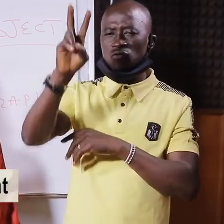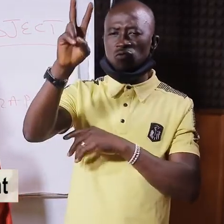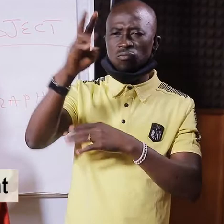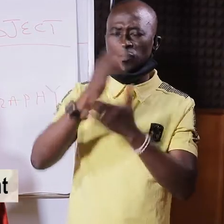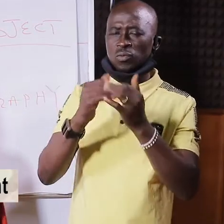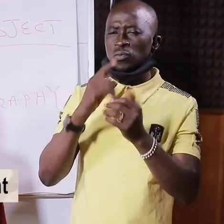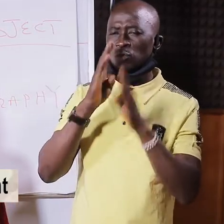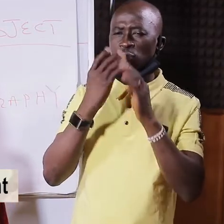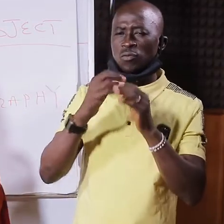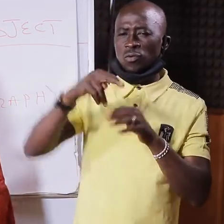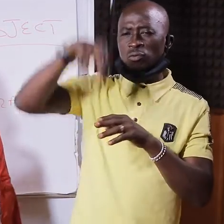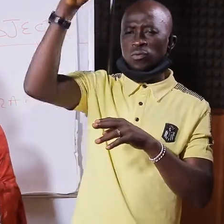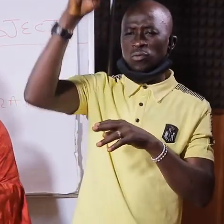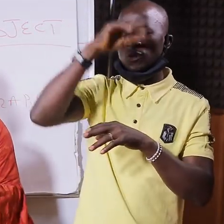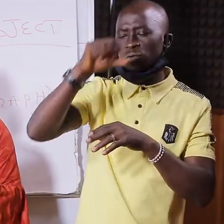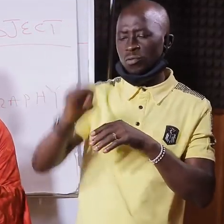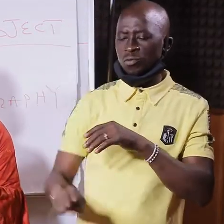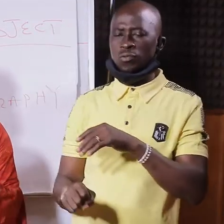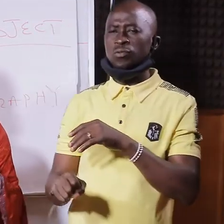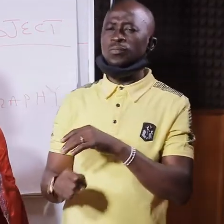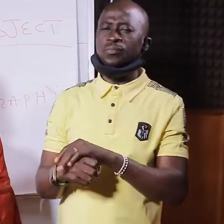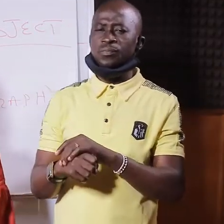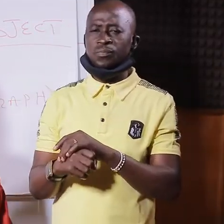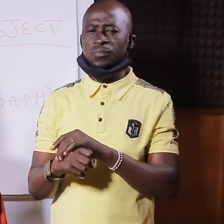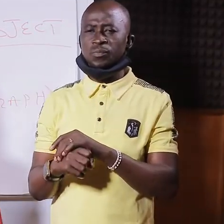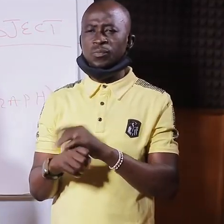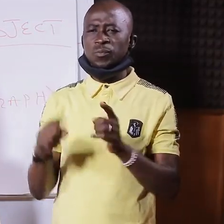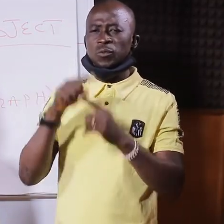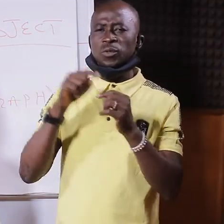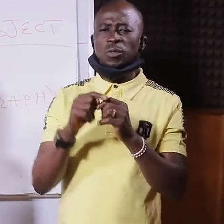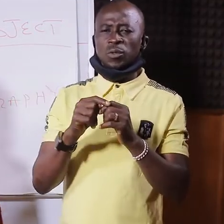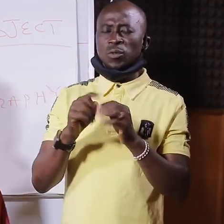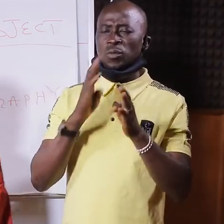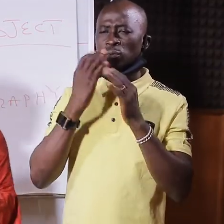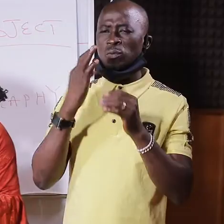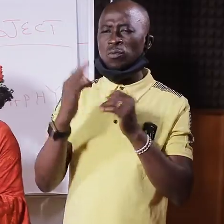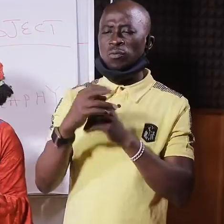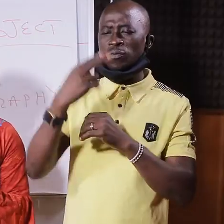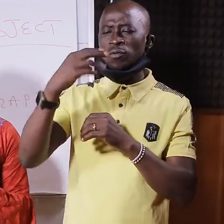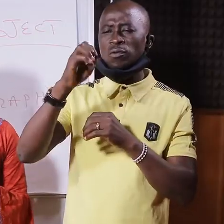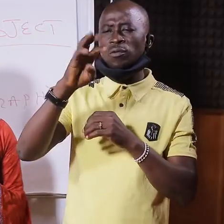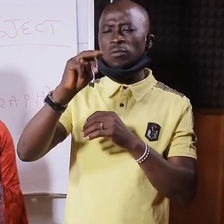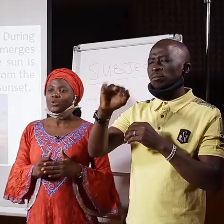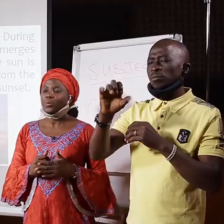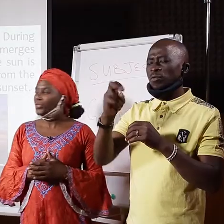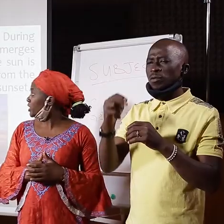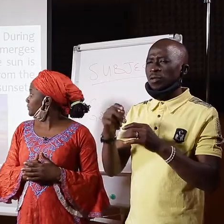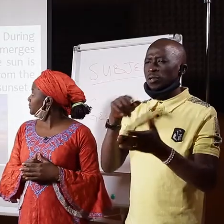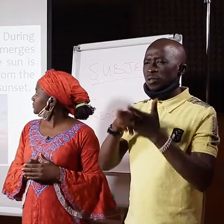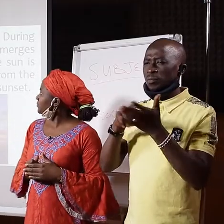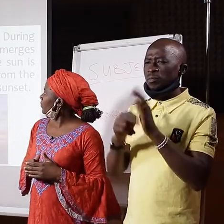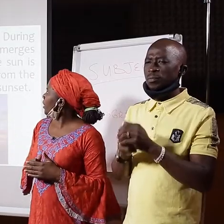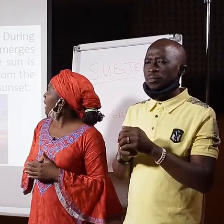the northern hemisphere and the southern hemisphere. So when we mention hemisphere, this is what we're referring to. Number